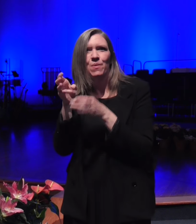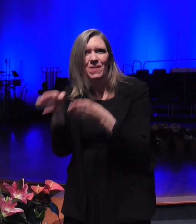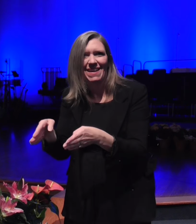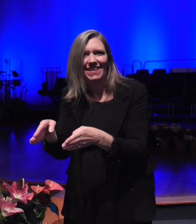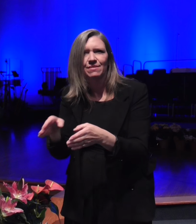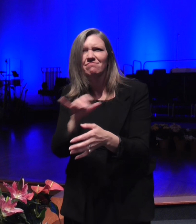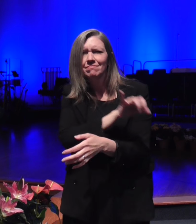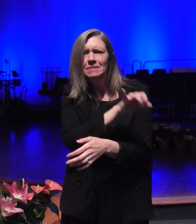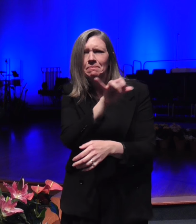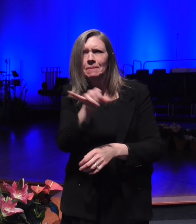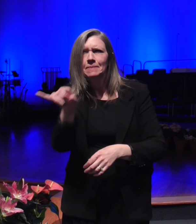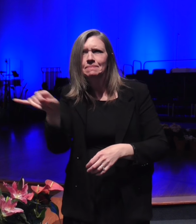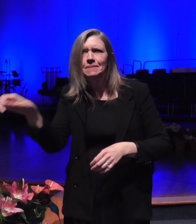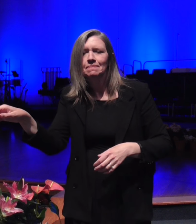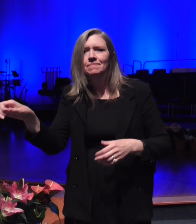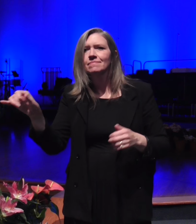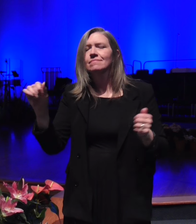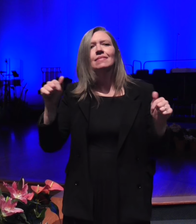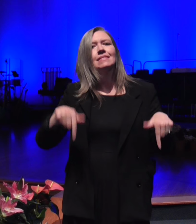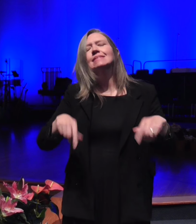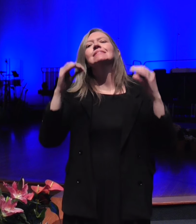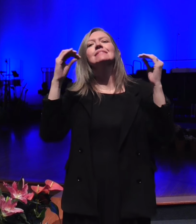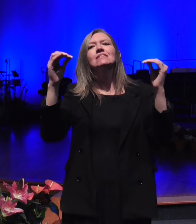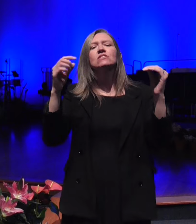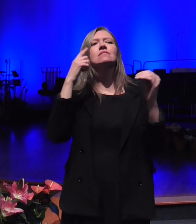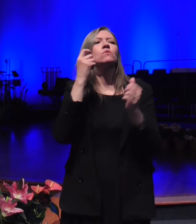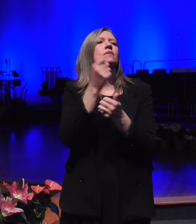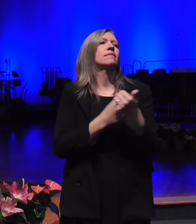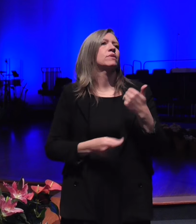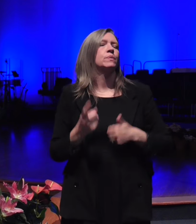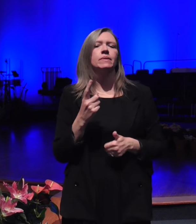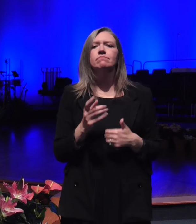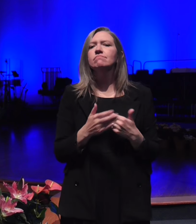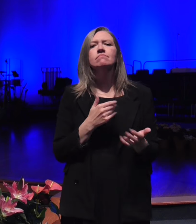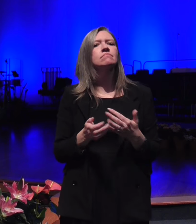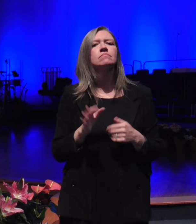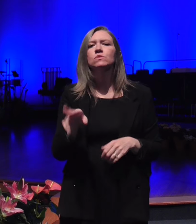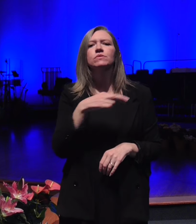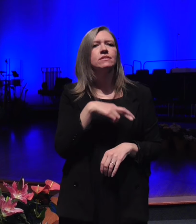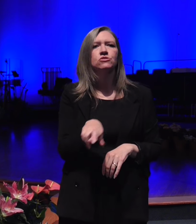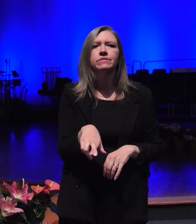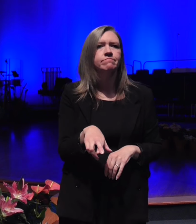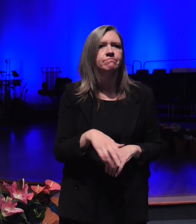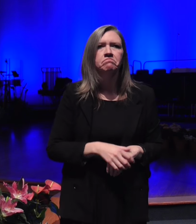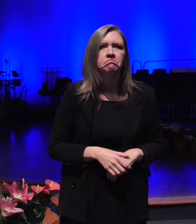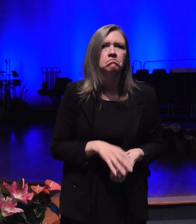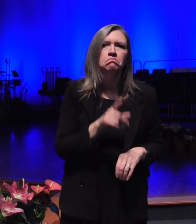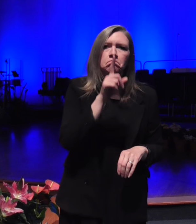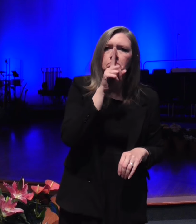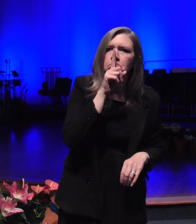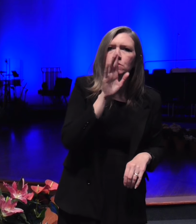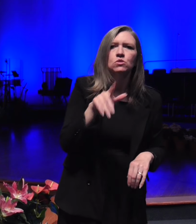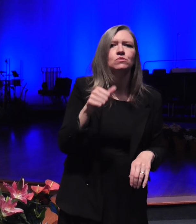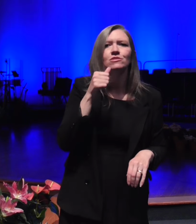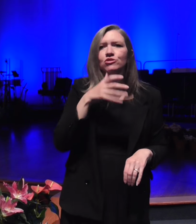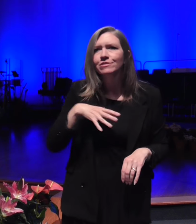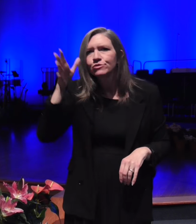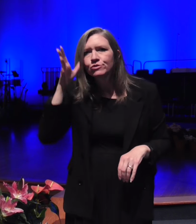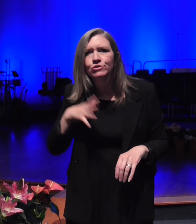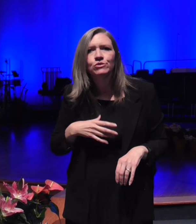their teachings, this is for everybody. It doesn't matter your religion. It doesn't matter your gender. It doesn't matter your